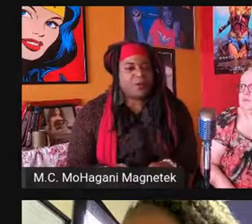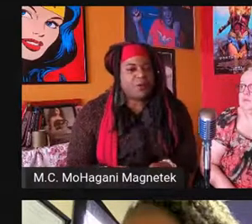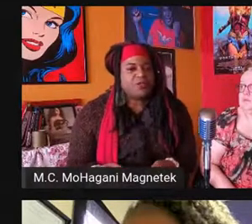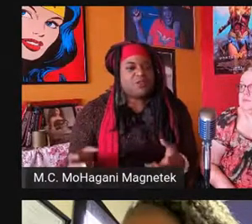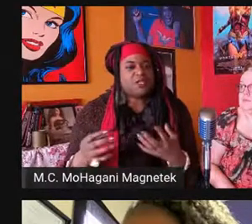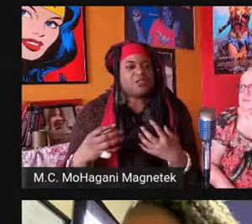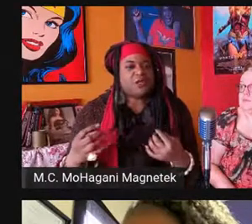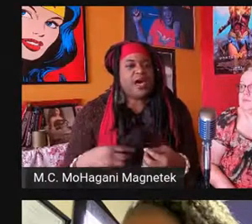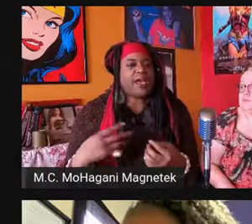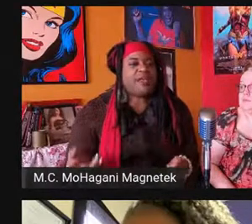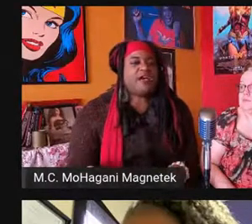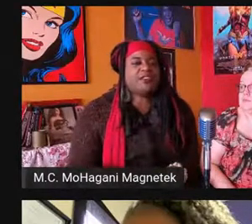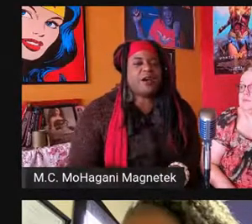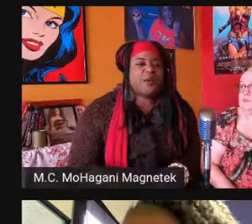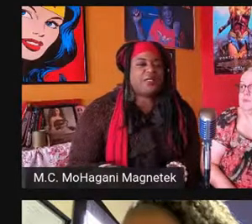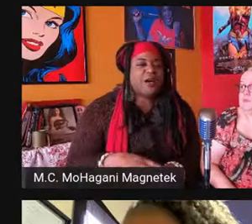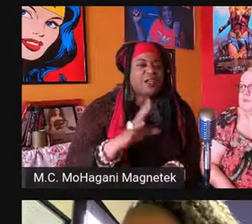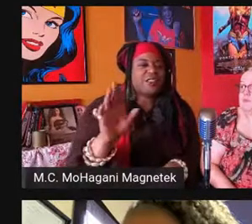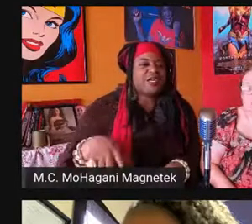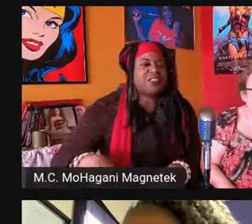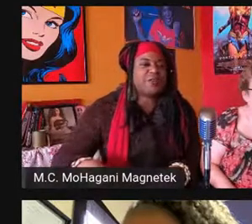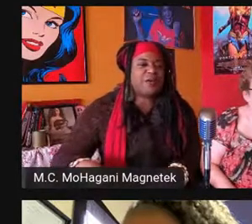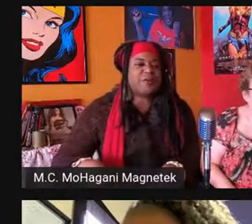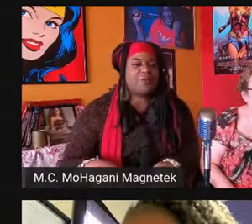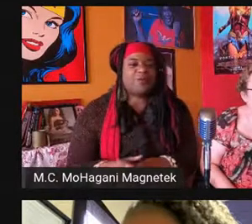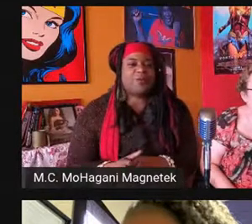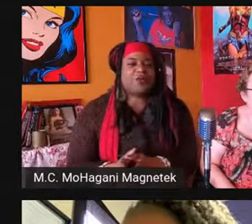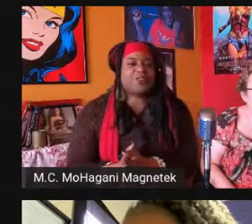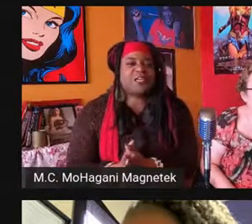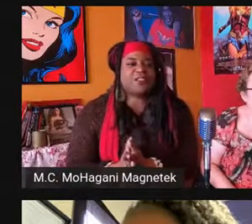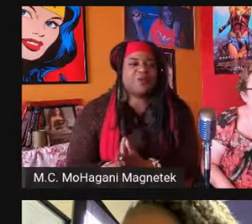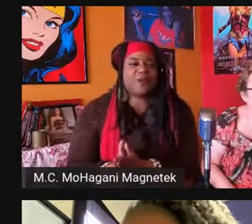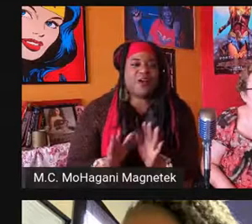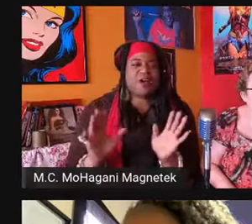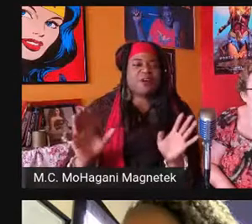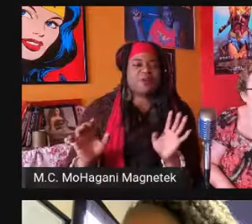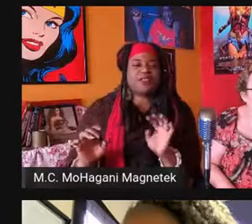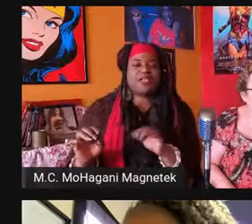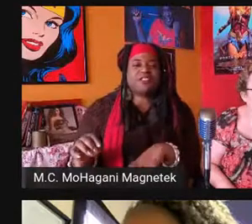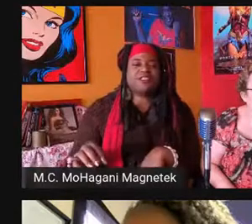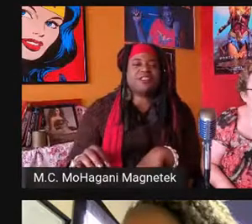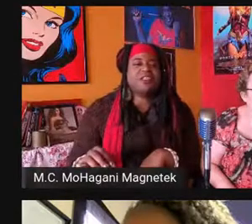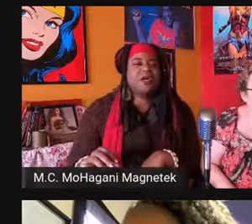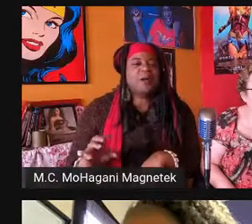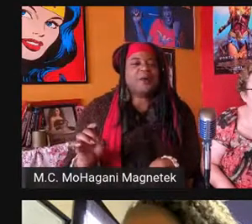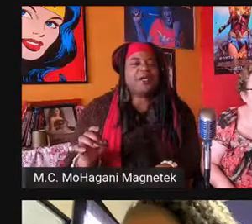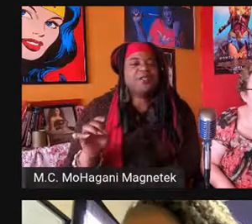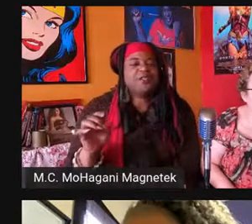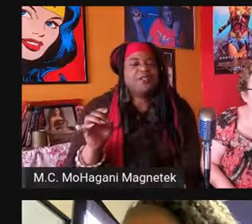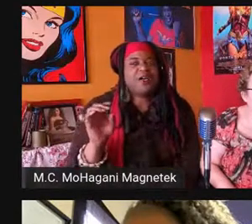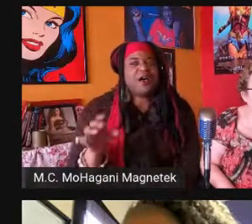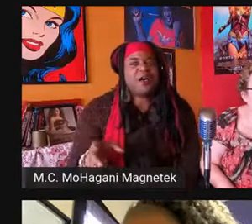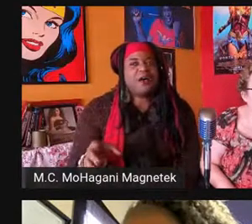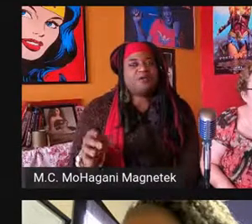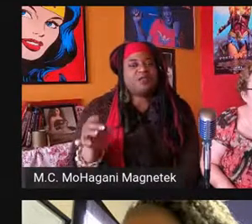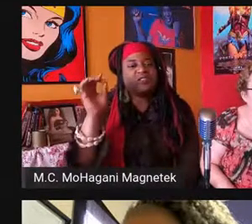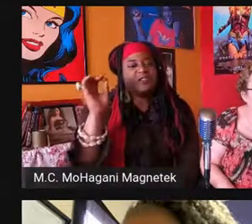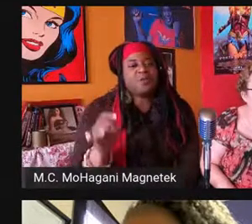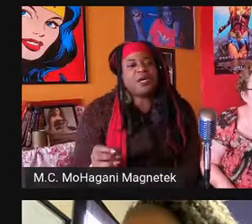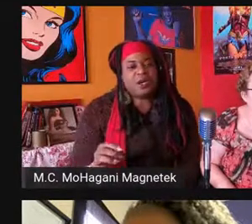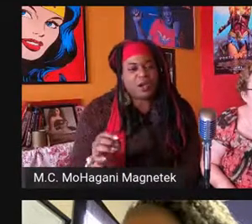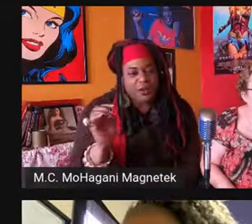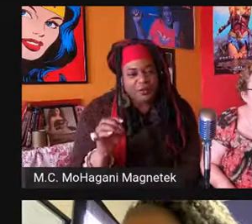and the poems, because Heidi and I talk about this all the time, because she'd be helping me with the poetry session. She's one of our honorable judges. But